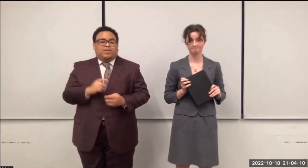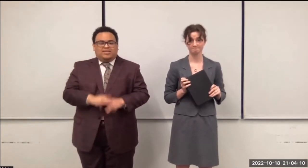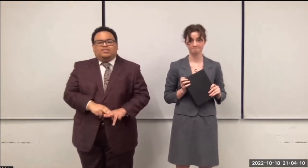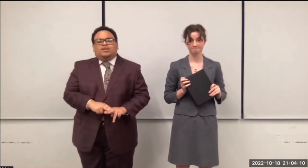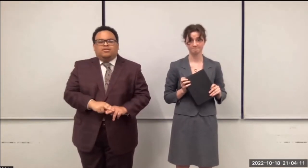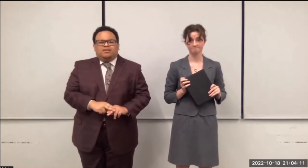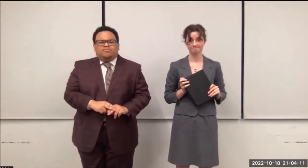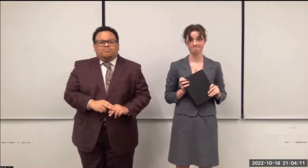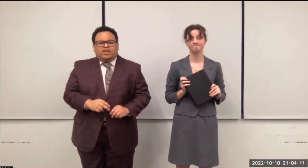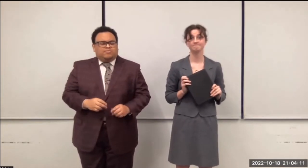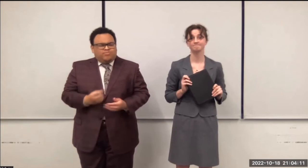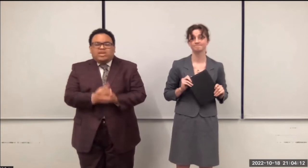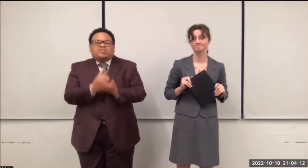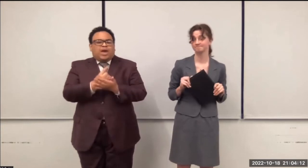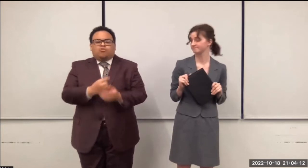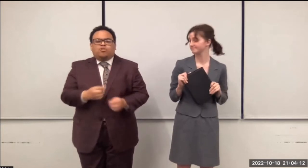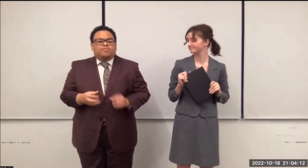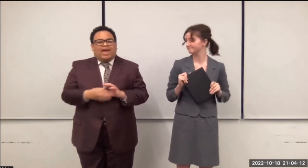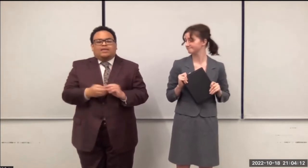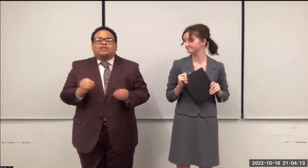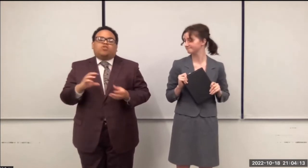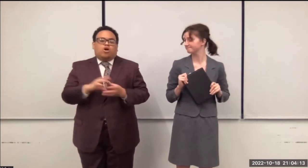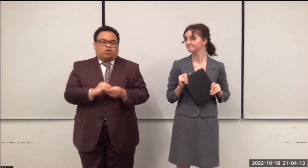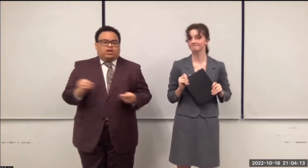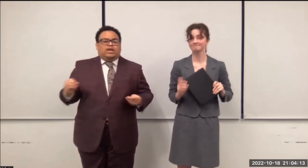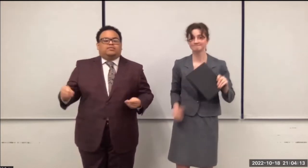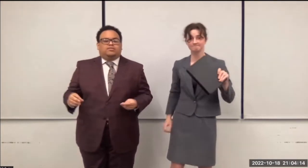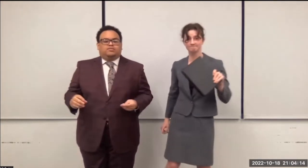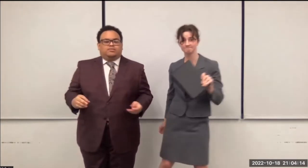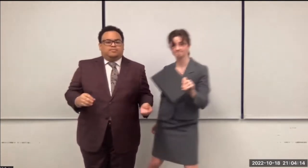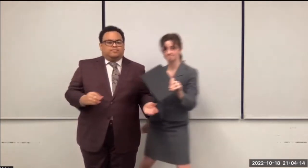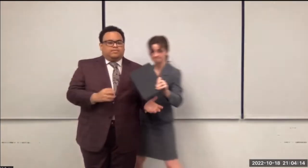dependency and place power back into our hands.